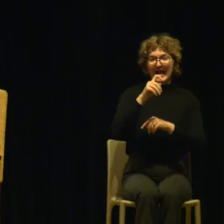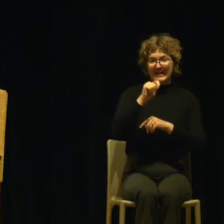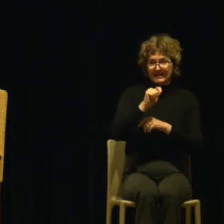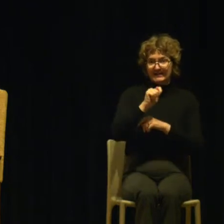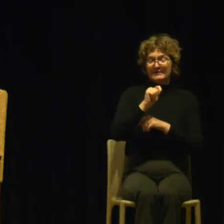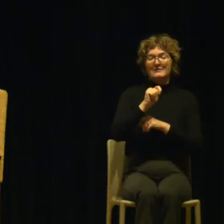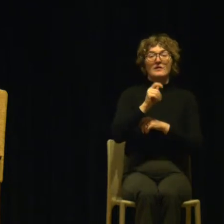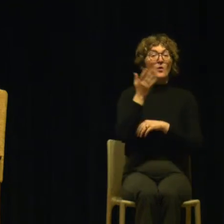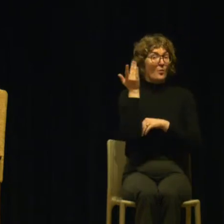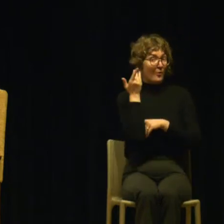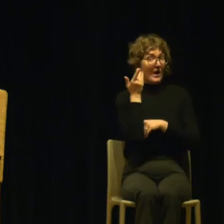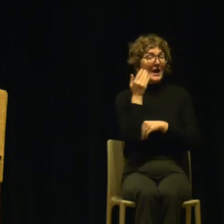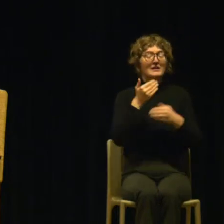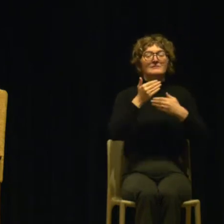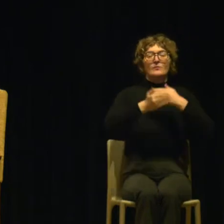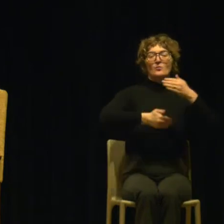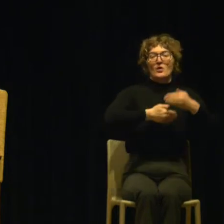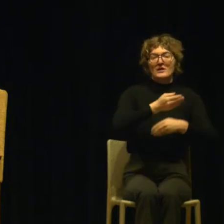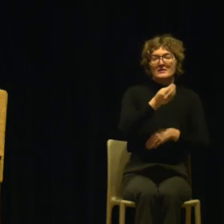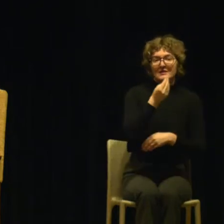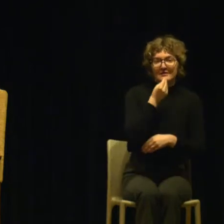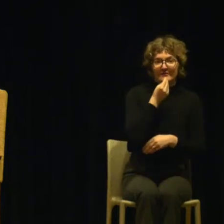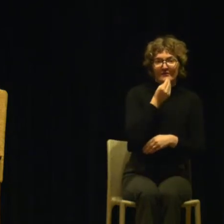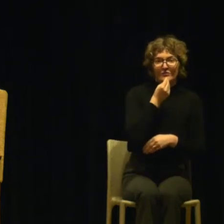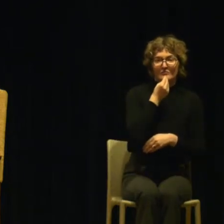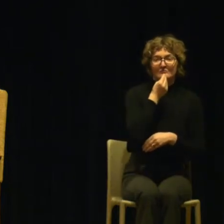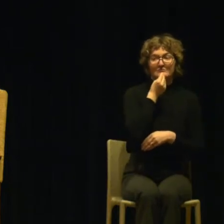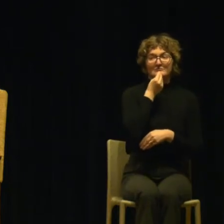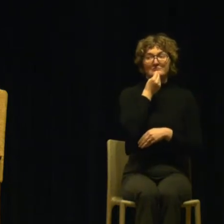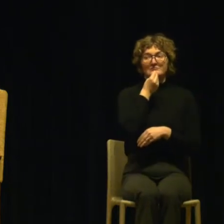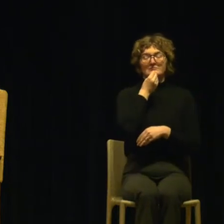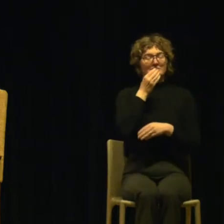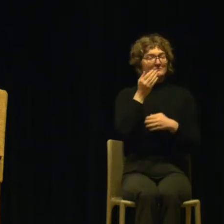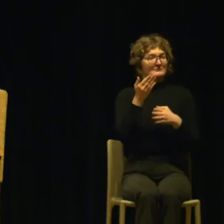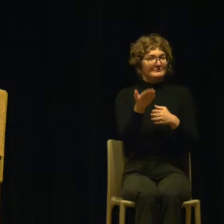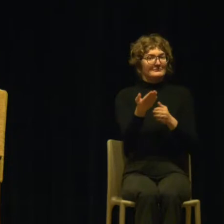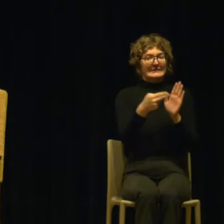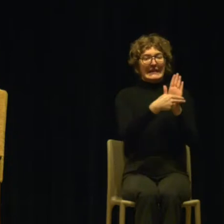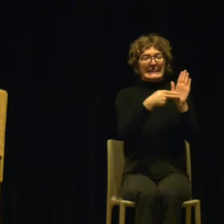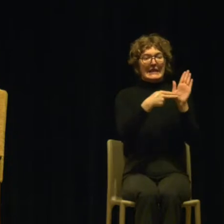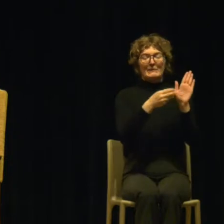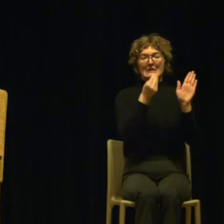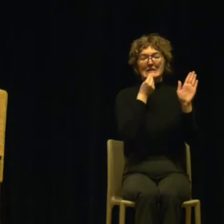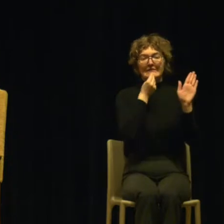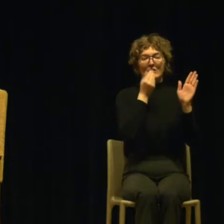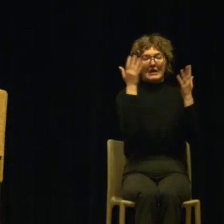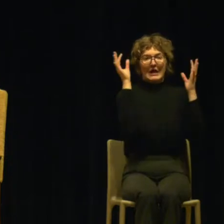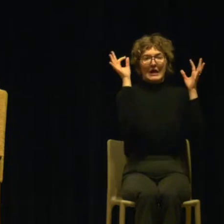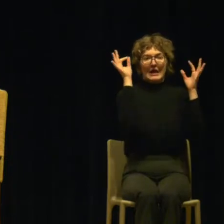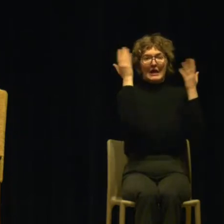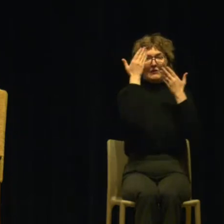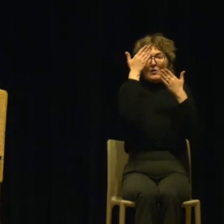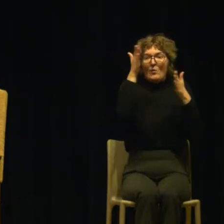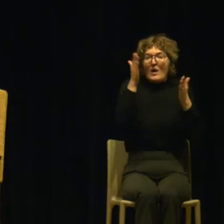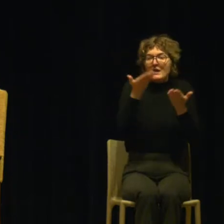Because processed food, let me just say, I dare say even call it food. I don't know what it is, but